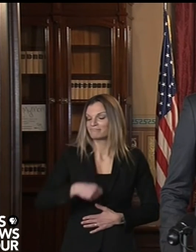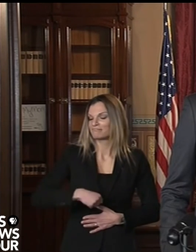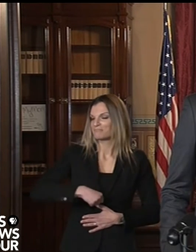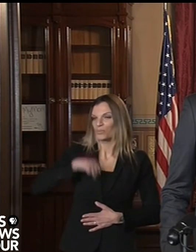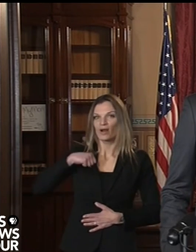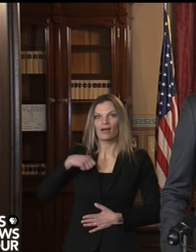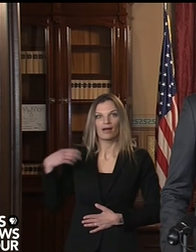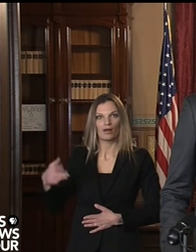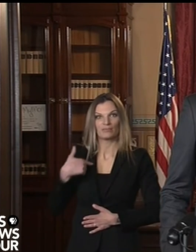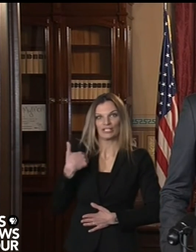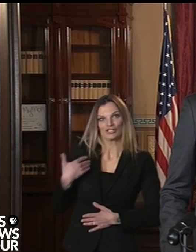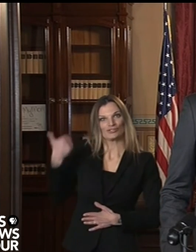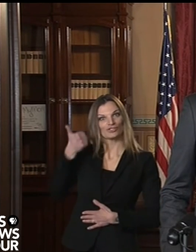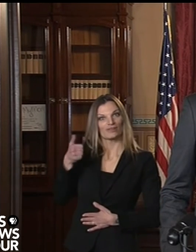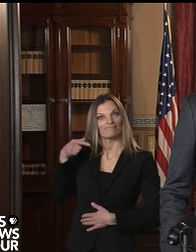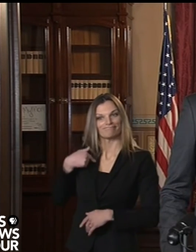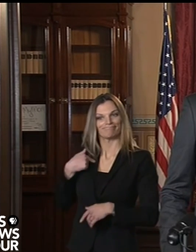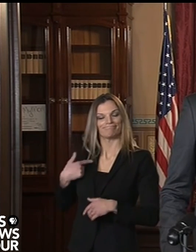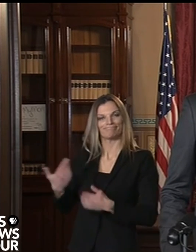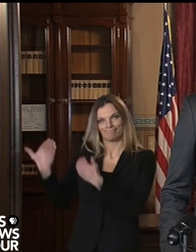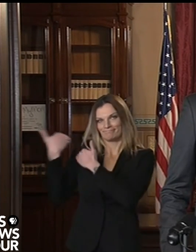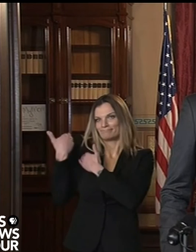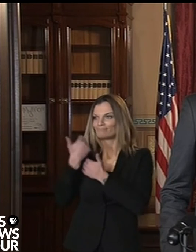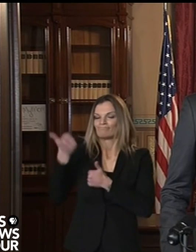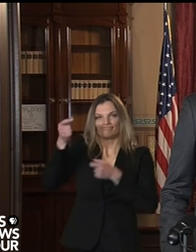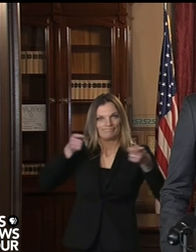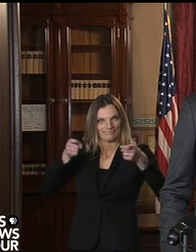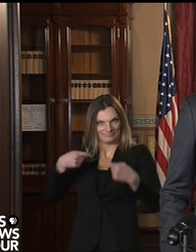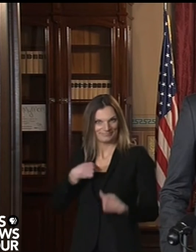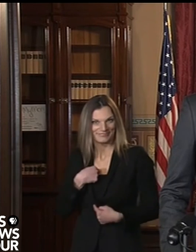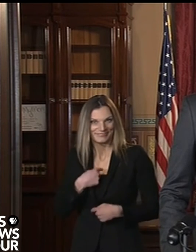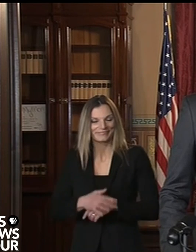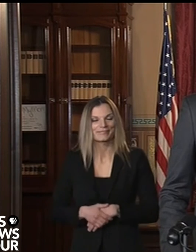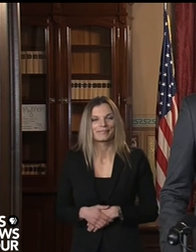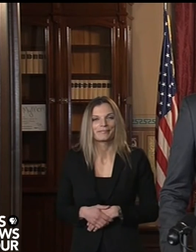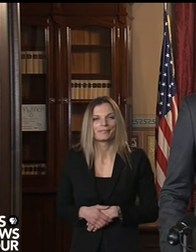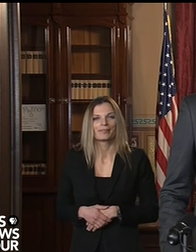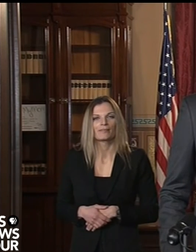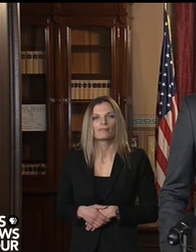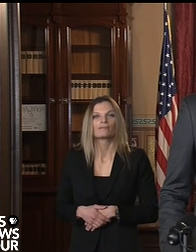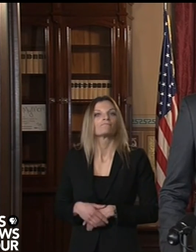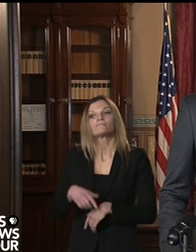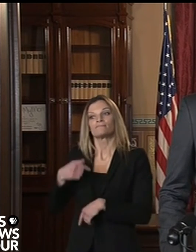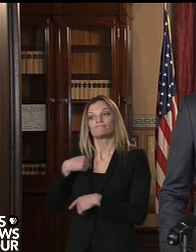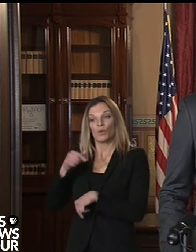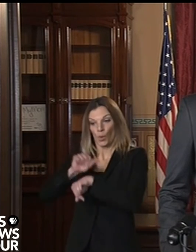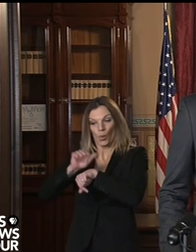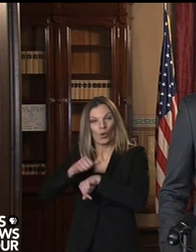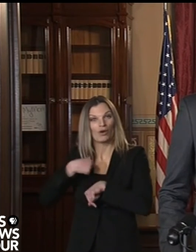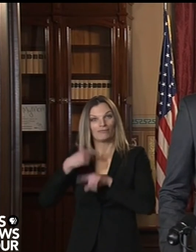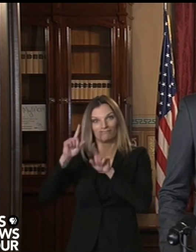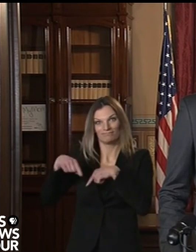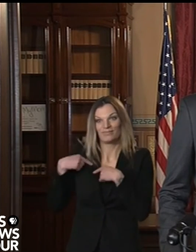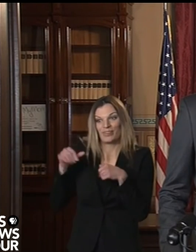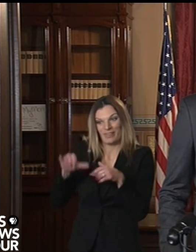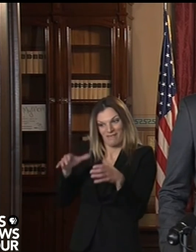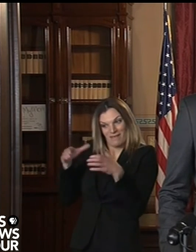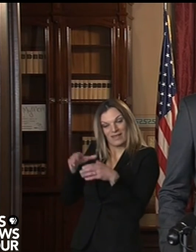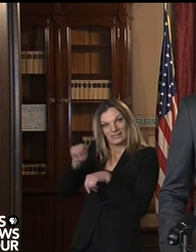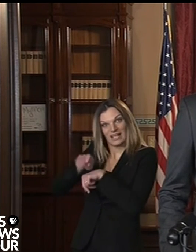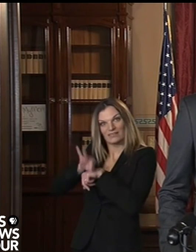serve as the chairperson of this task force. This work is really deeply personal to